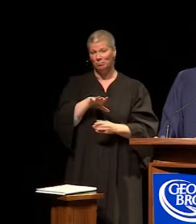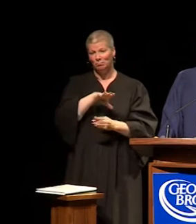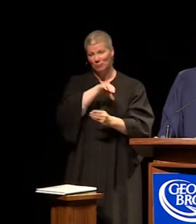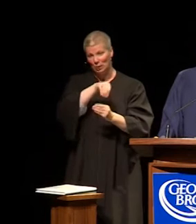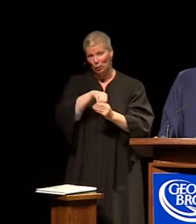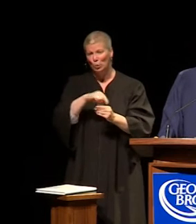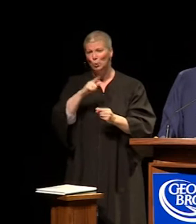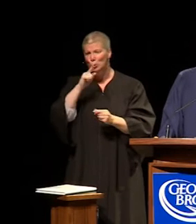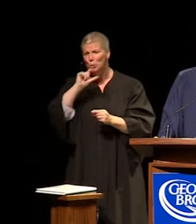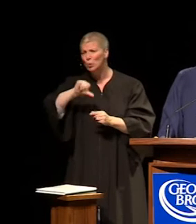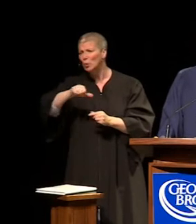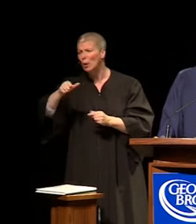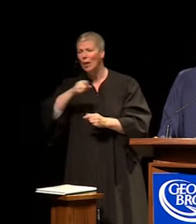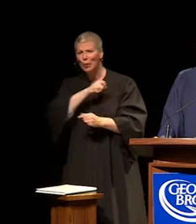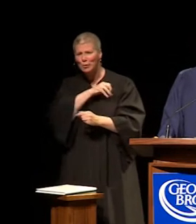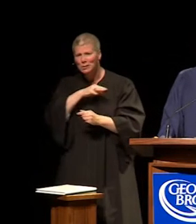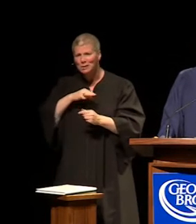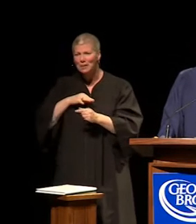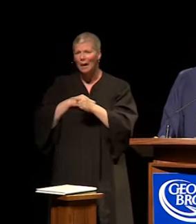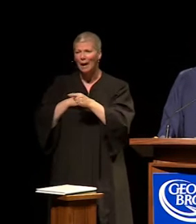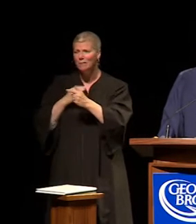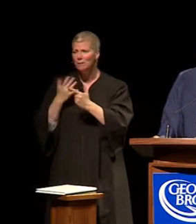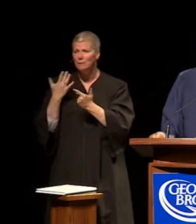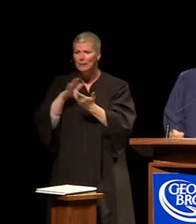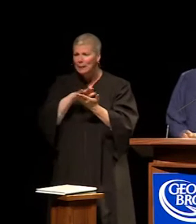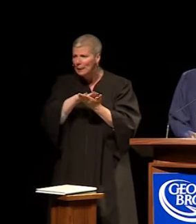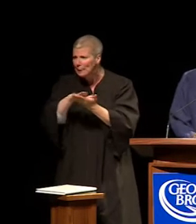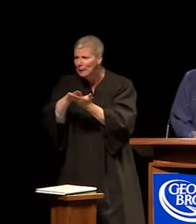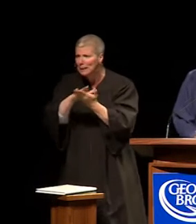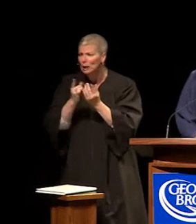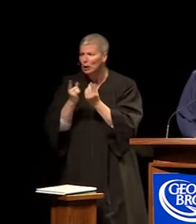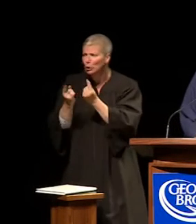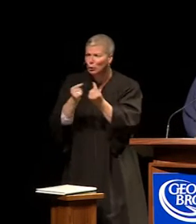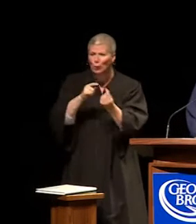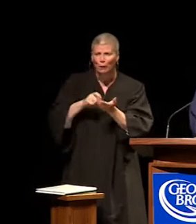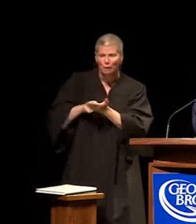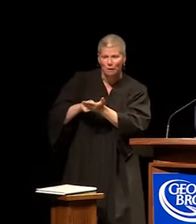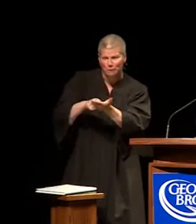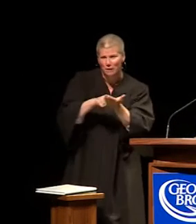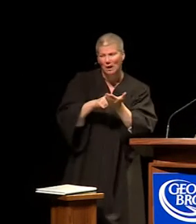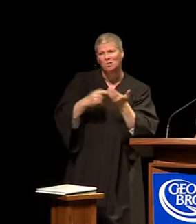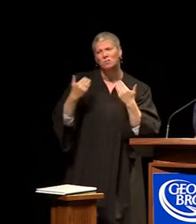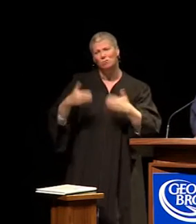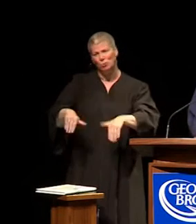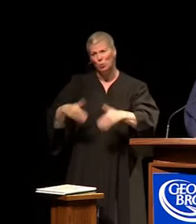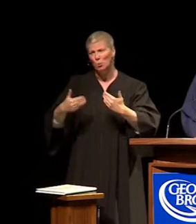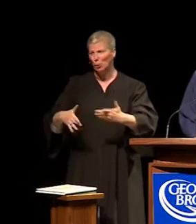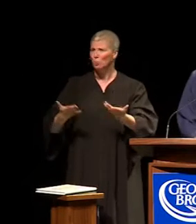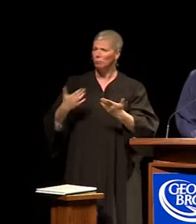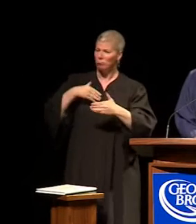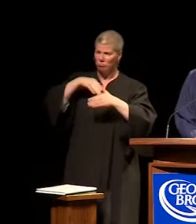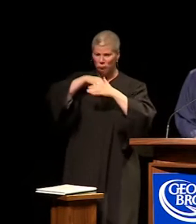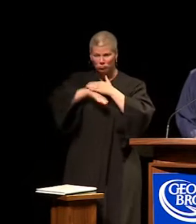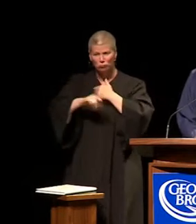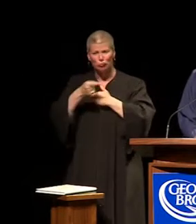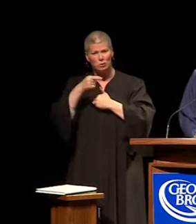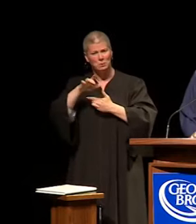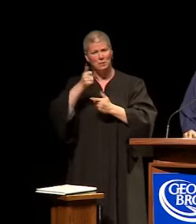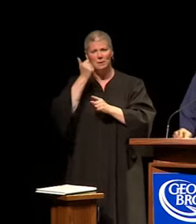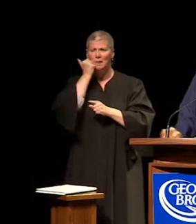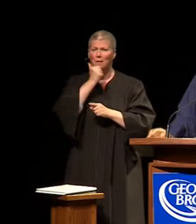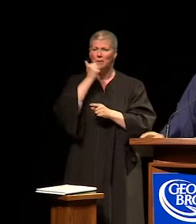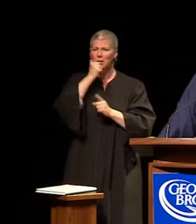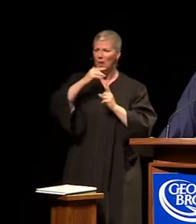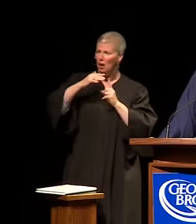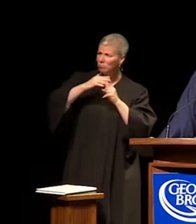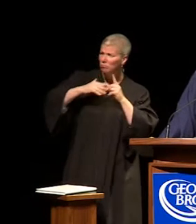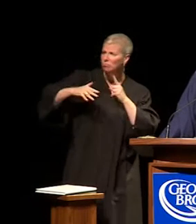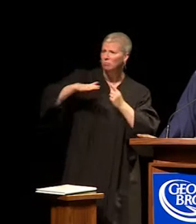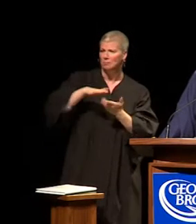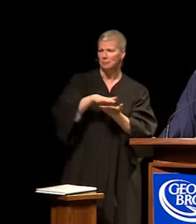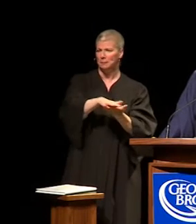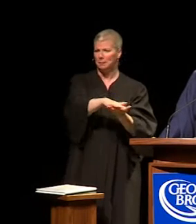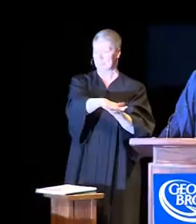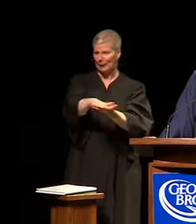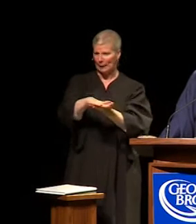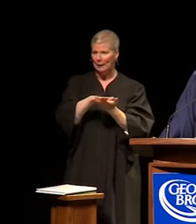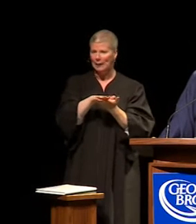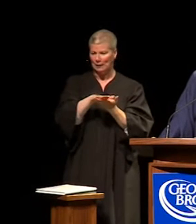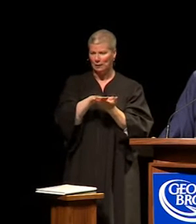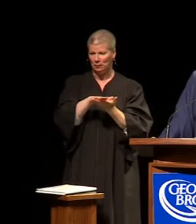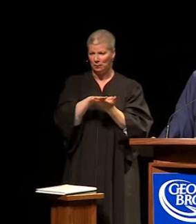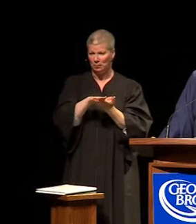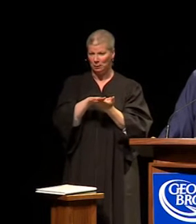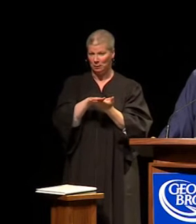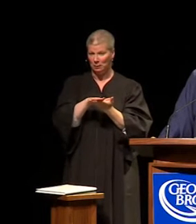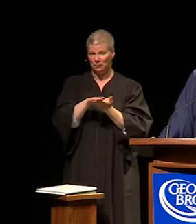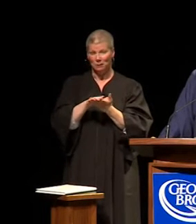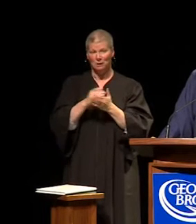ancillary staff, for their diligence in ensuring that we had a clean environment. So, as we gather the tools